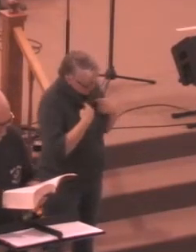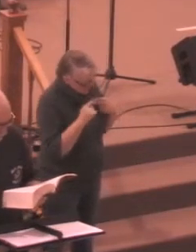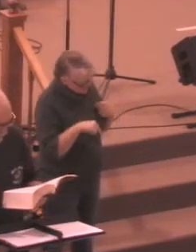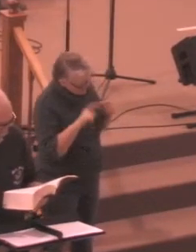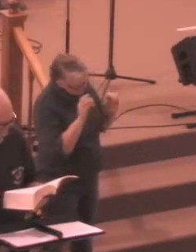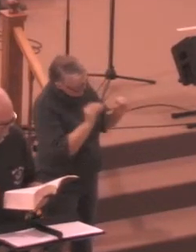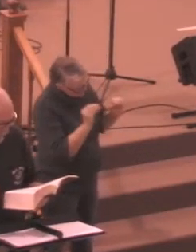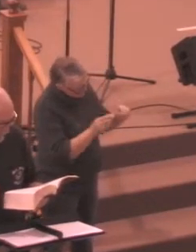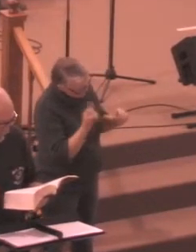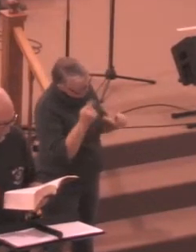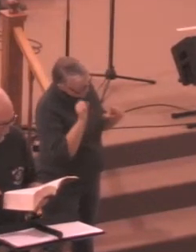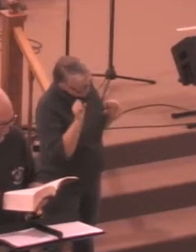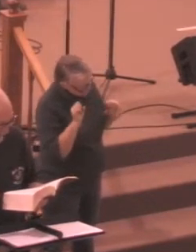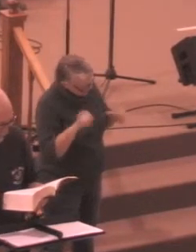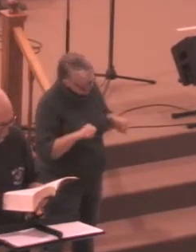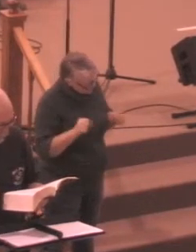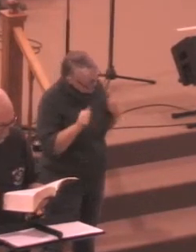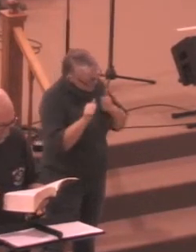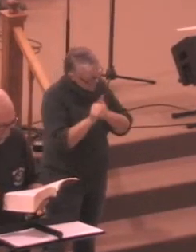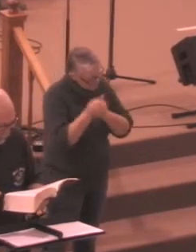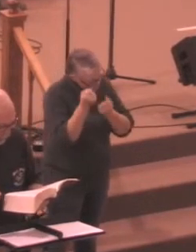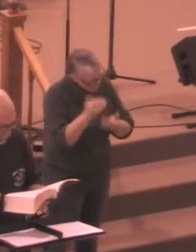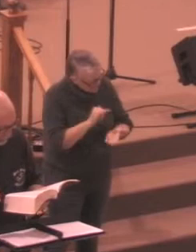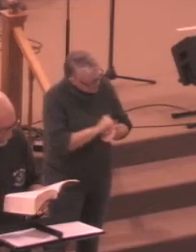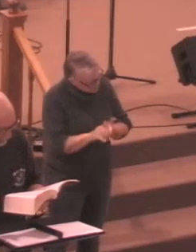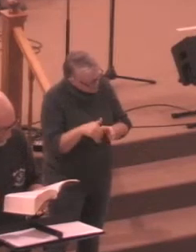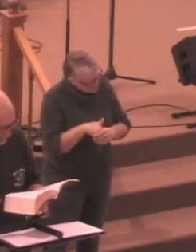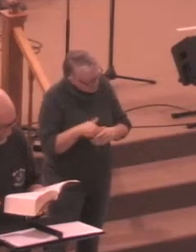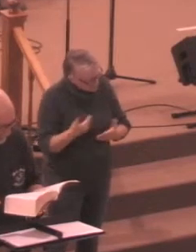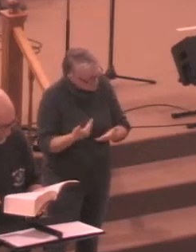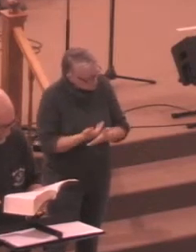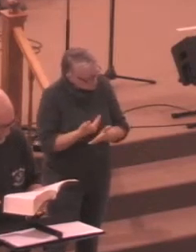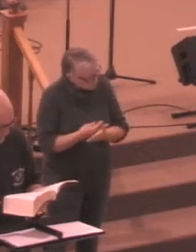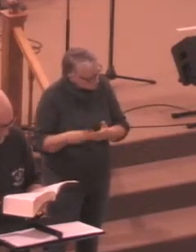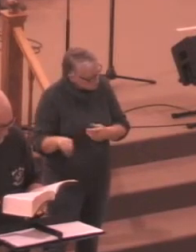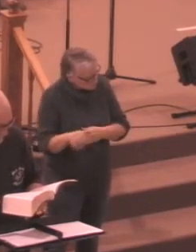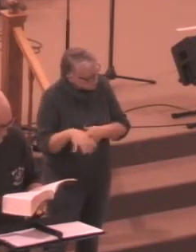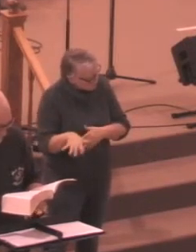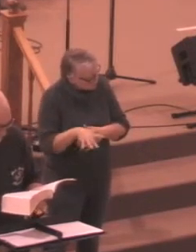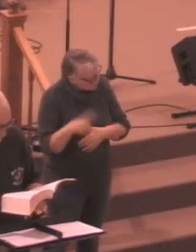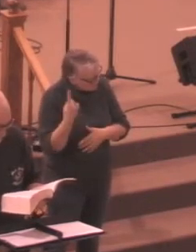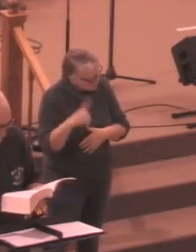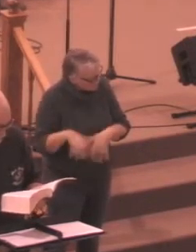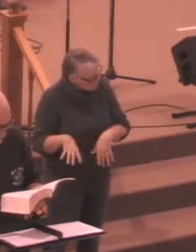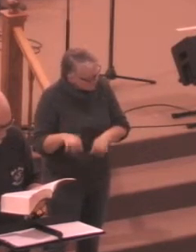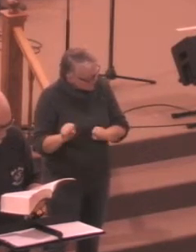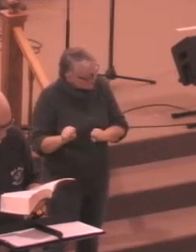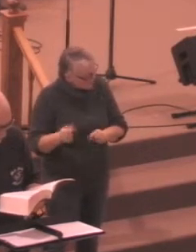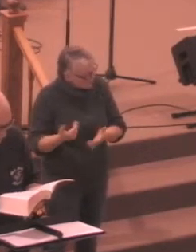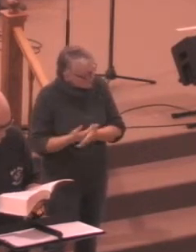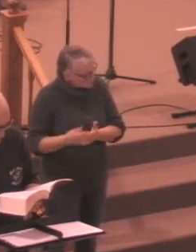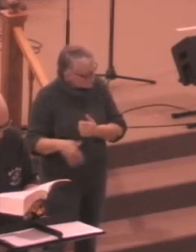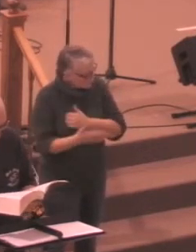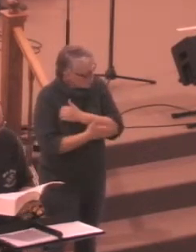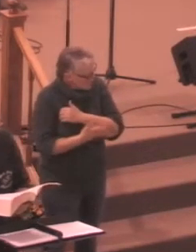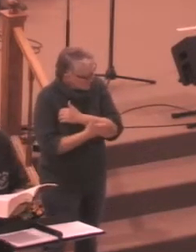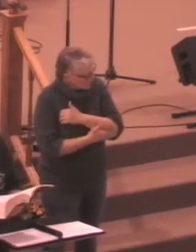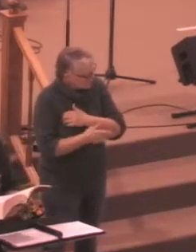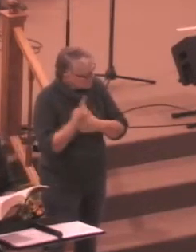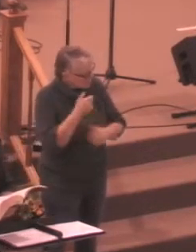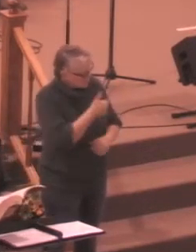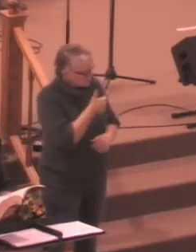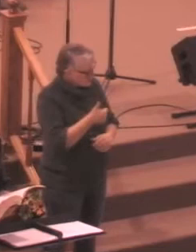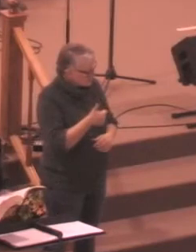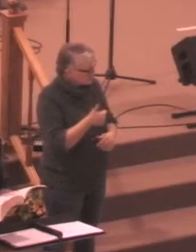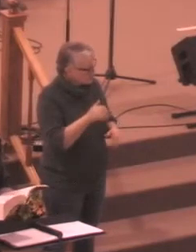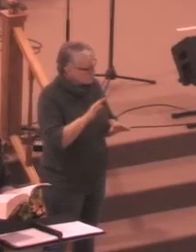do, follow, obey them in the land which you are crossing over, the Jordan, to possess, so that you and your son and your grandson may fear